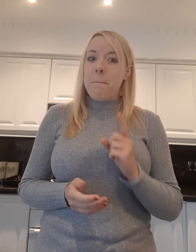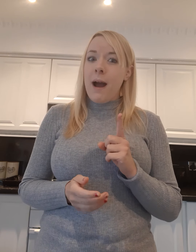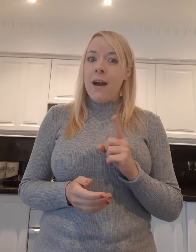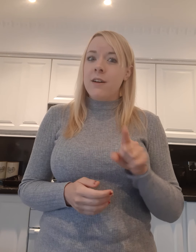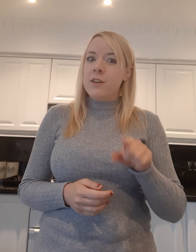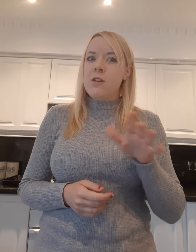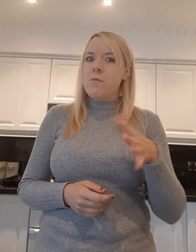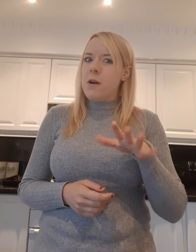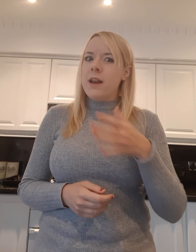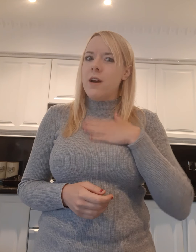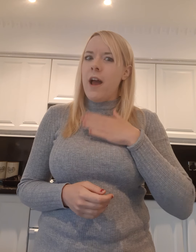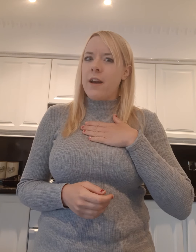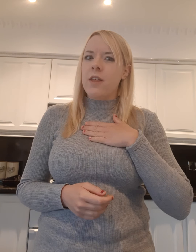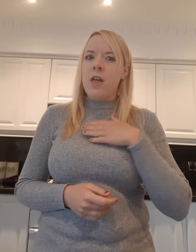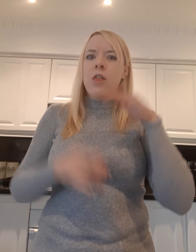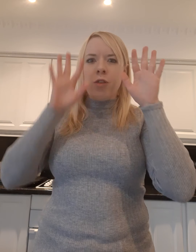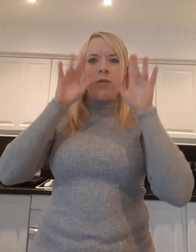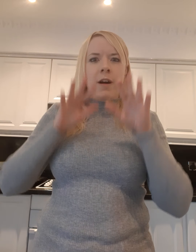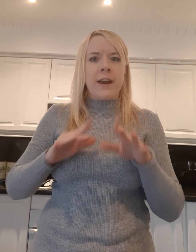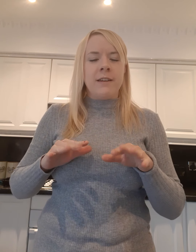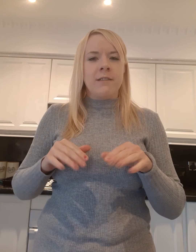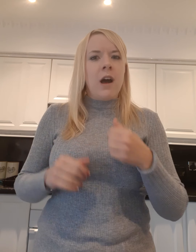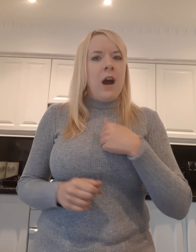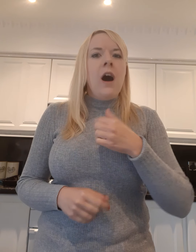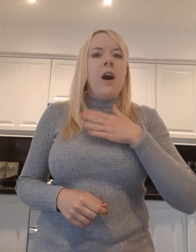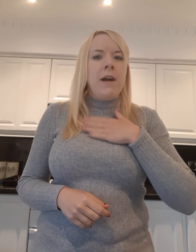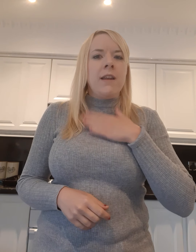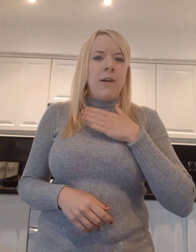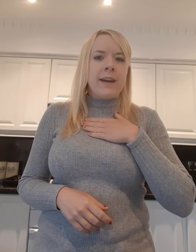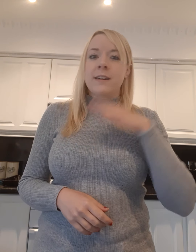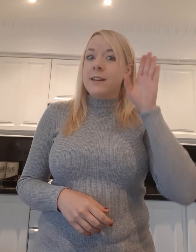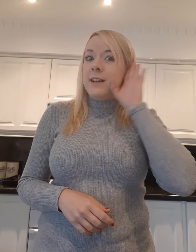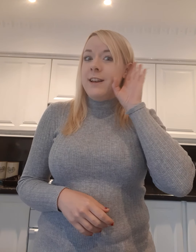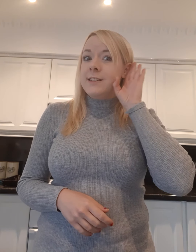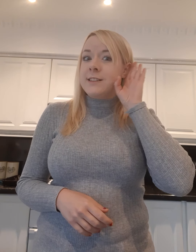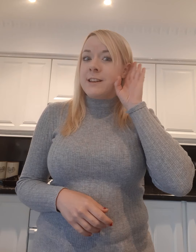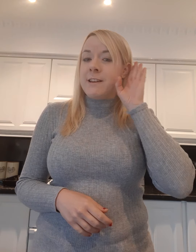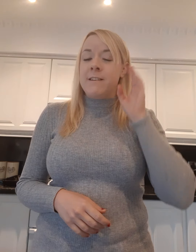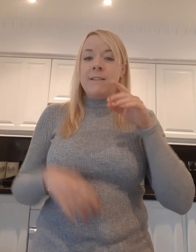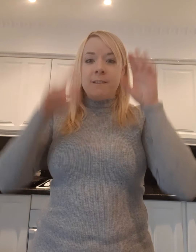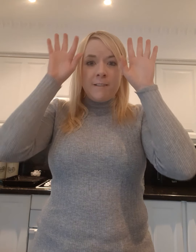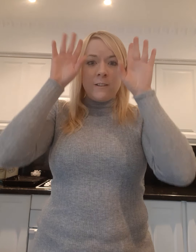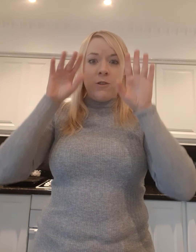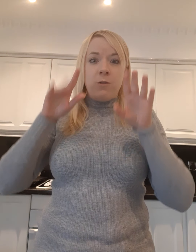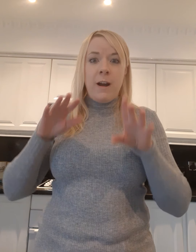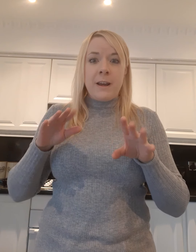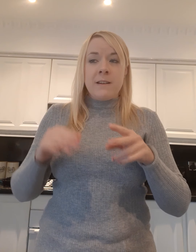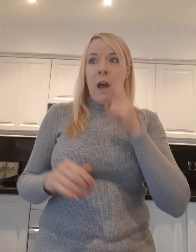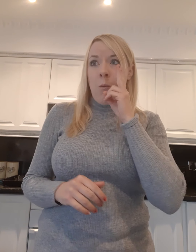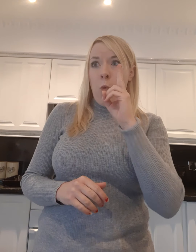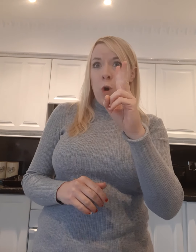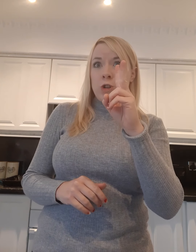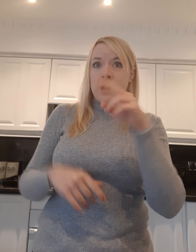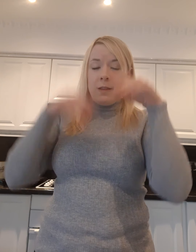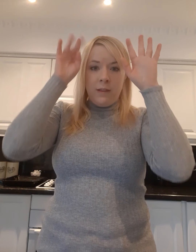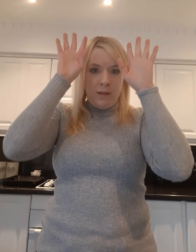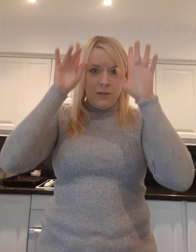But you might like the rain. I like listening to the rain and watching the